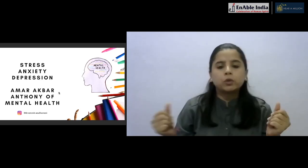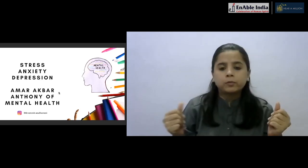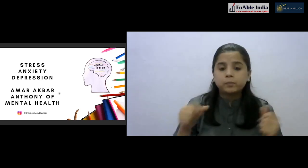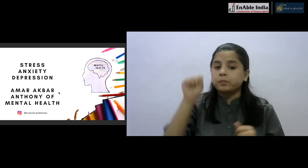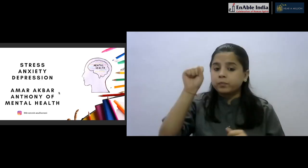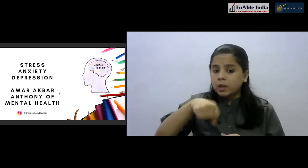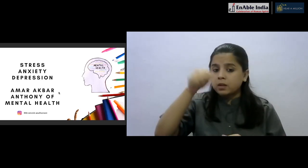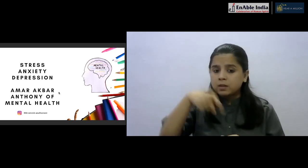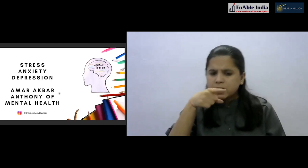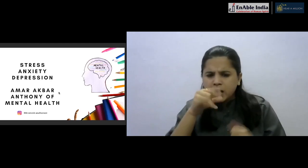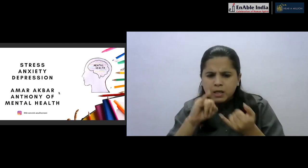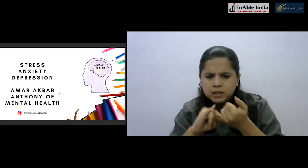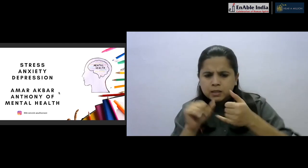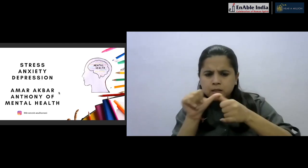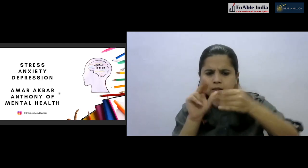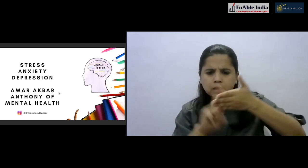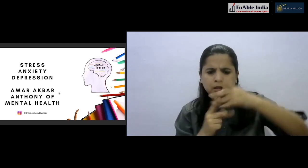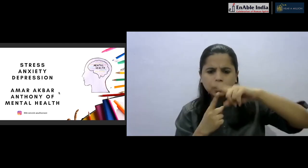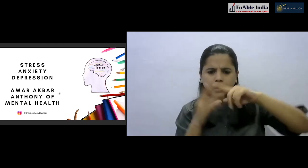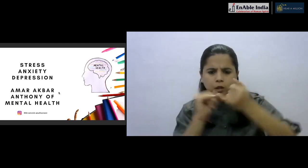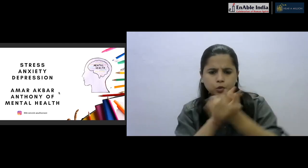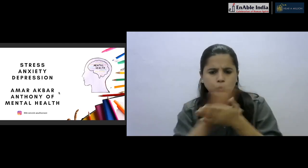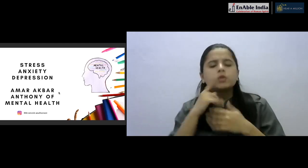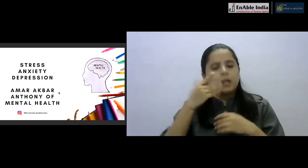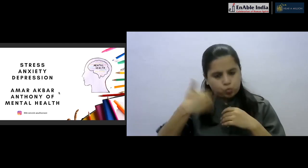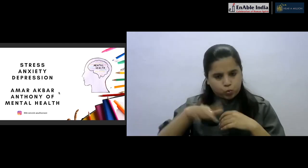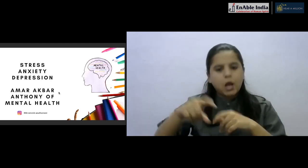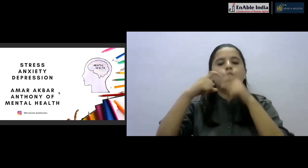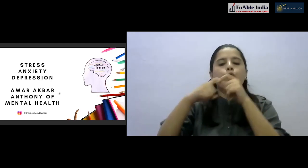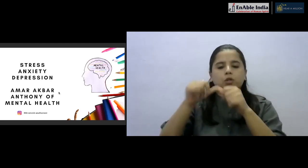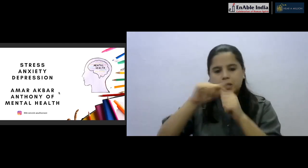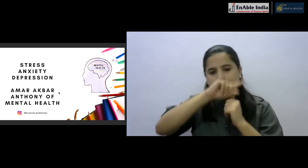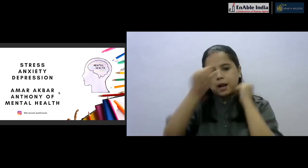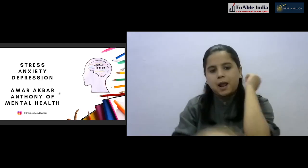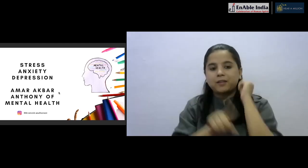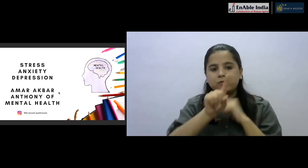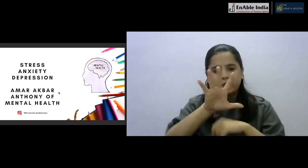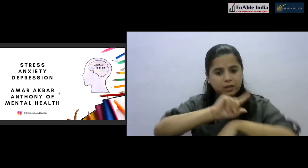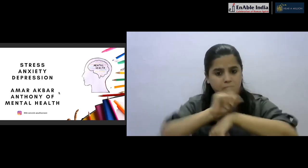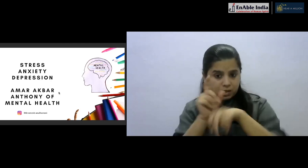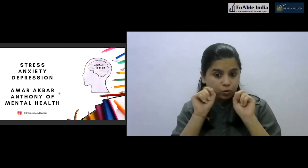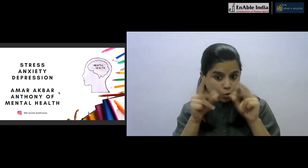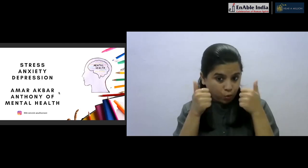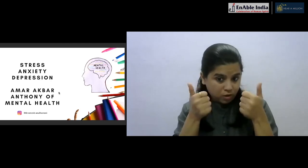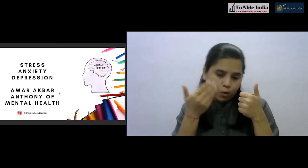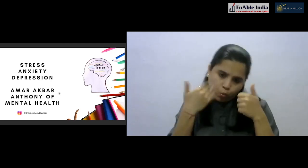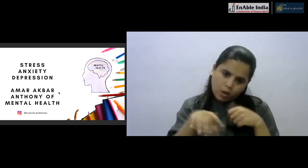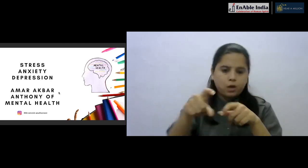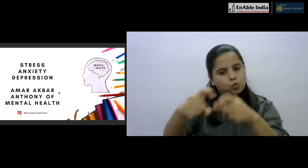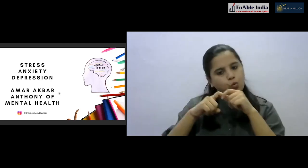Yes, Santosh, what we'll do is we'll take the Q&A questions towards the end in last 15 minutes, if that's okay.